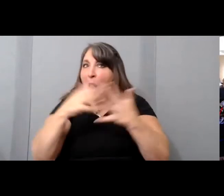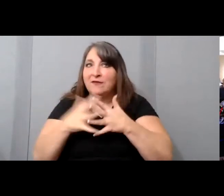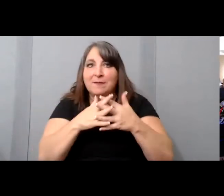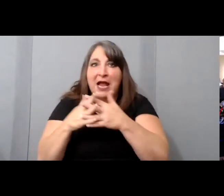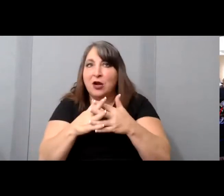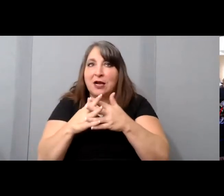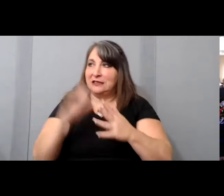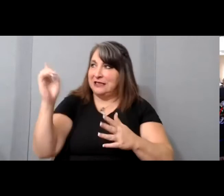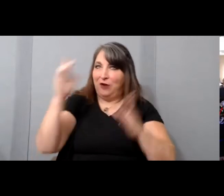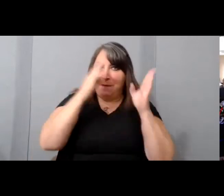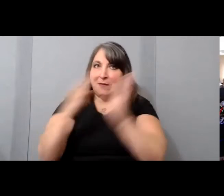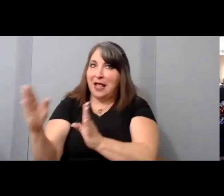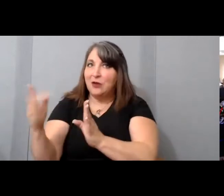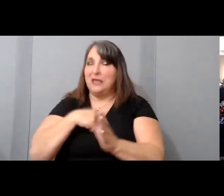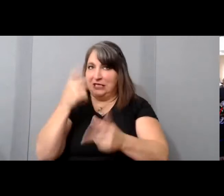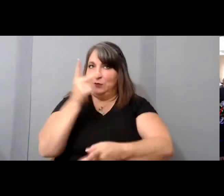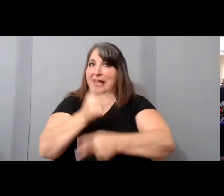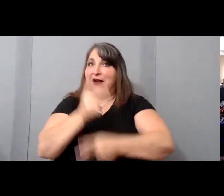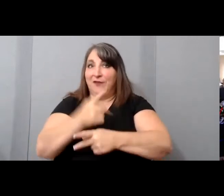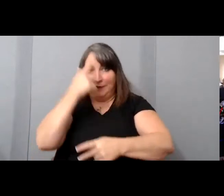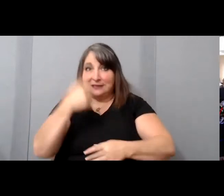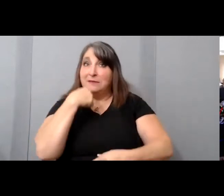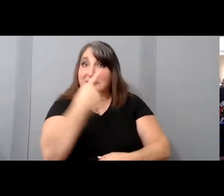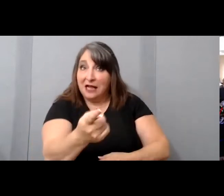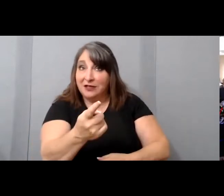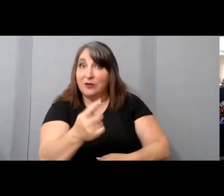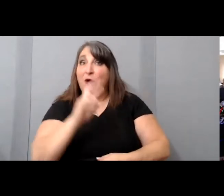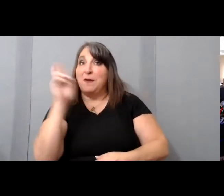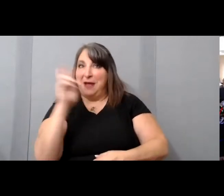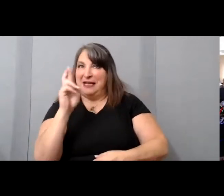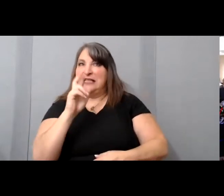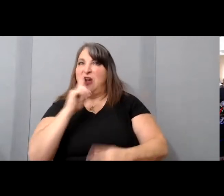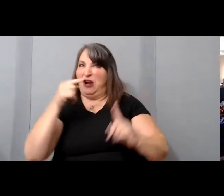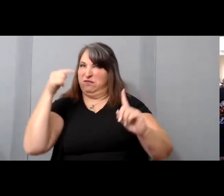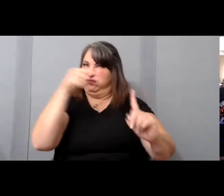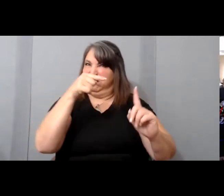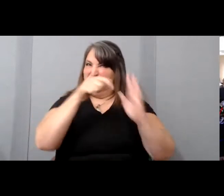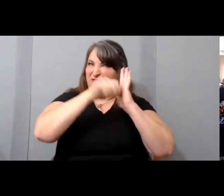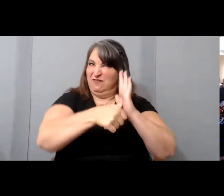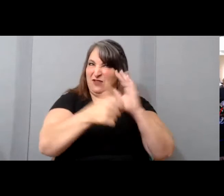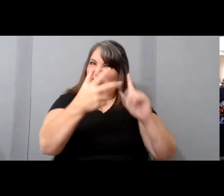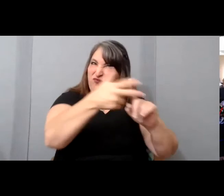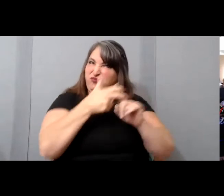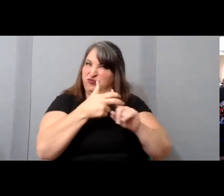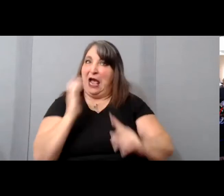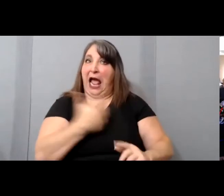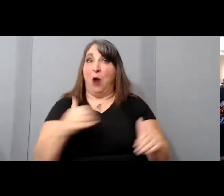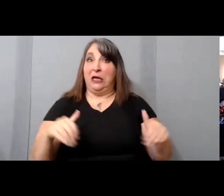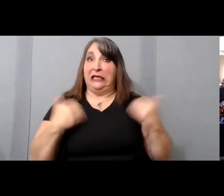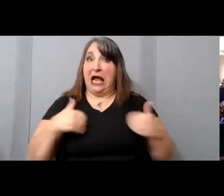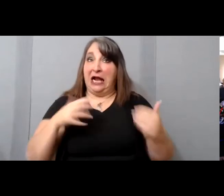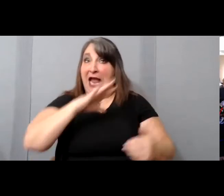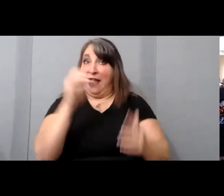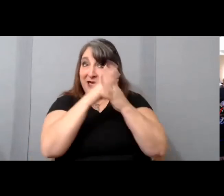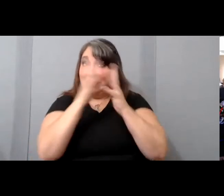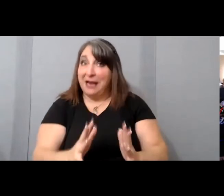to be very careful, because I can tell you, they're coming for our young African Americans. They're coming, and they're coming hard for the next election. And we